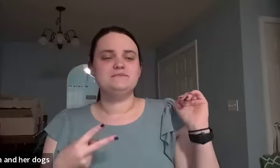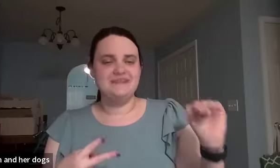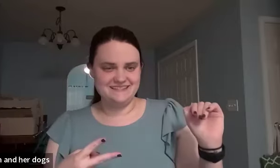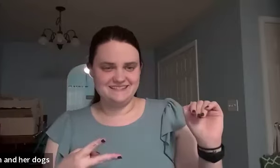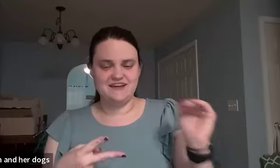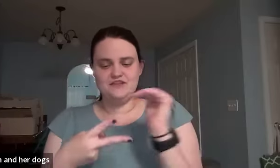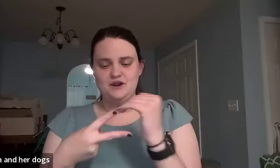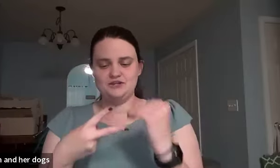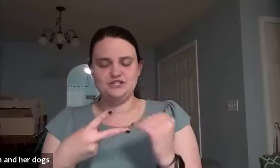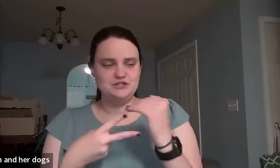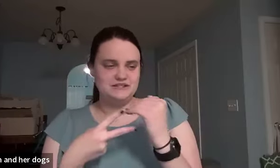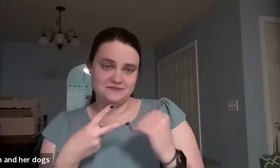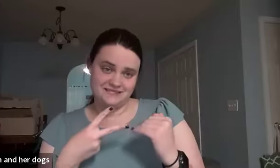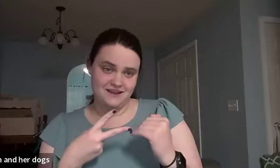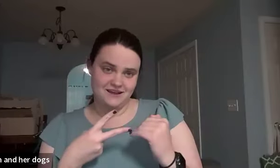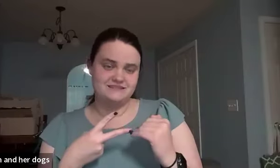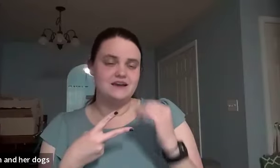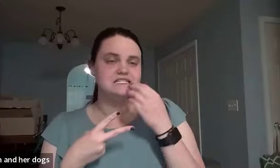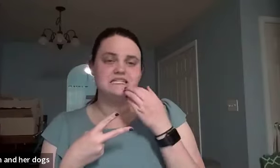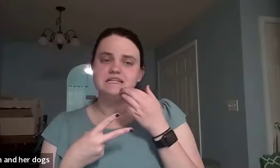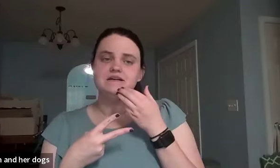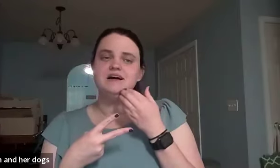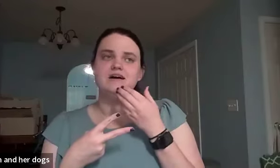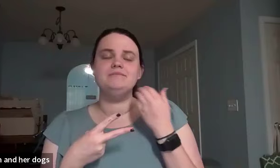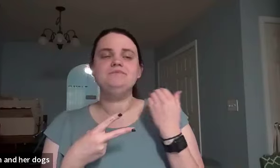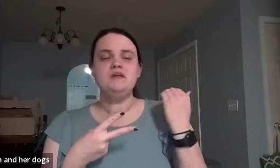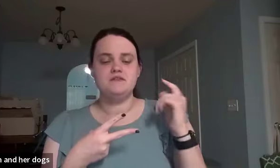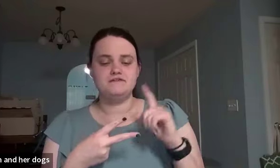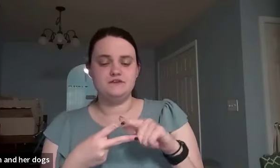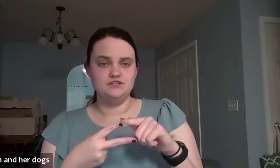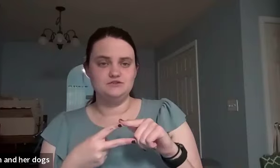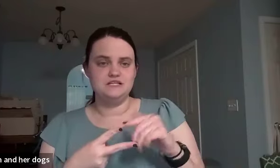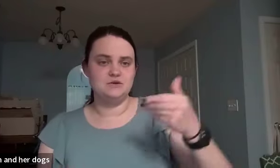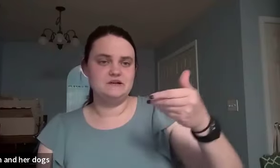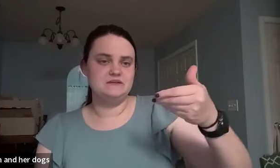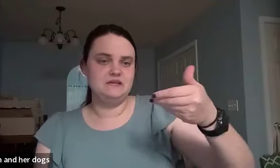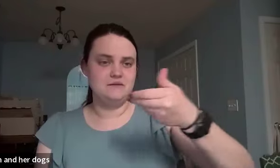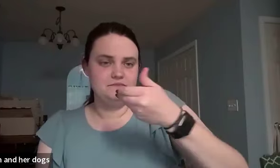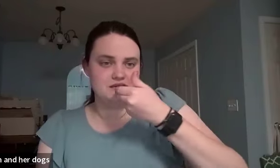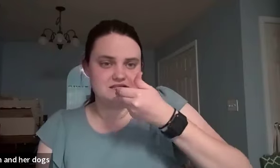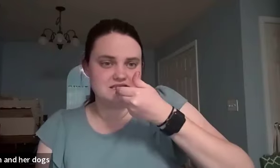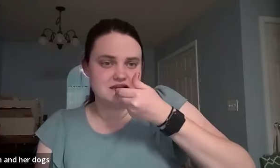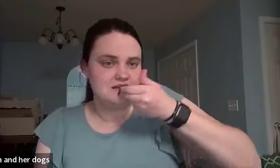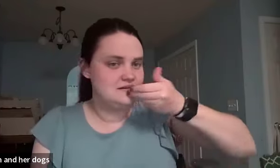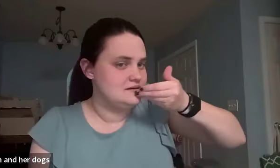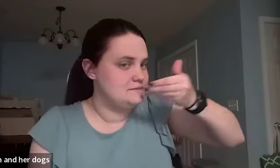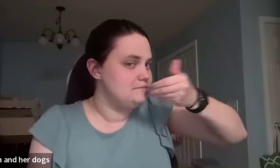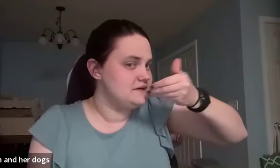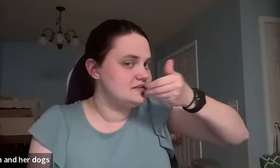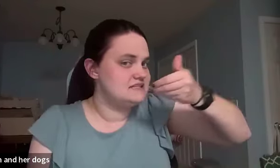for pizza, there are 2 different signs I see. The first one is going to be pizza. Pizza,